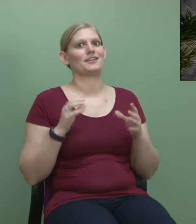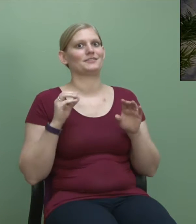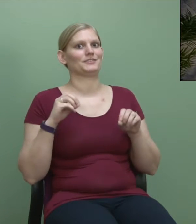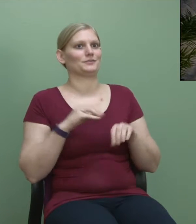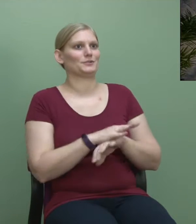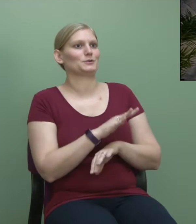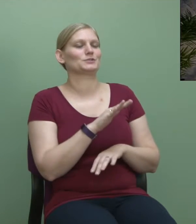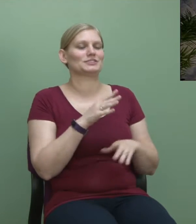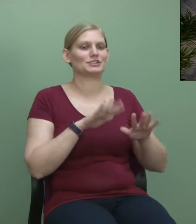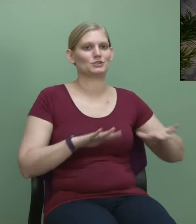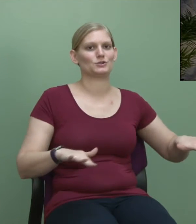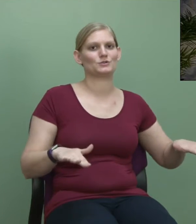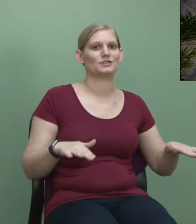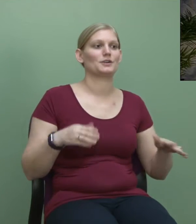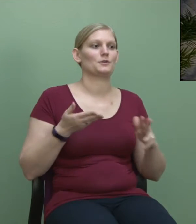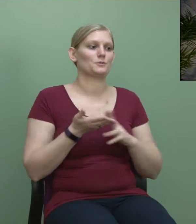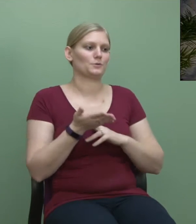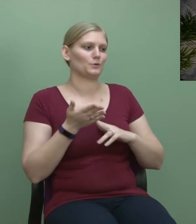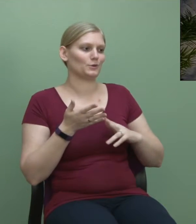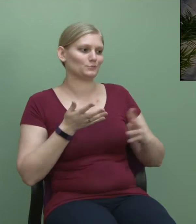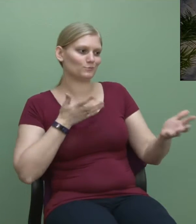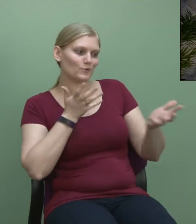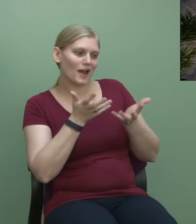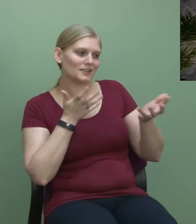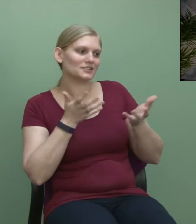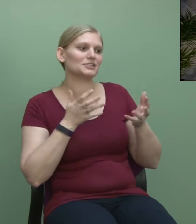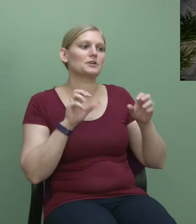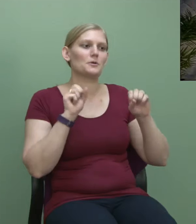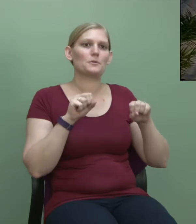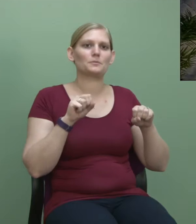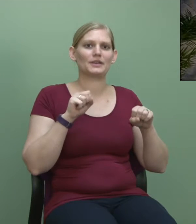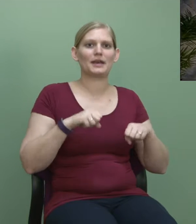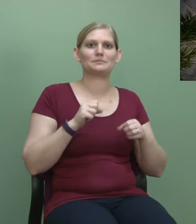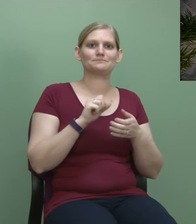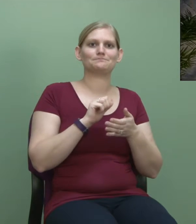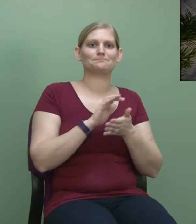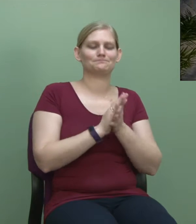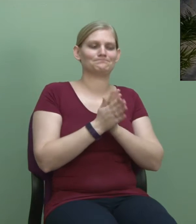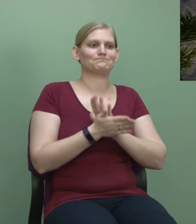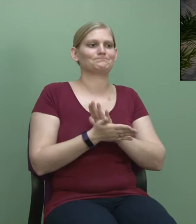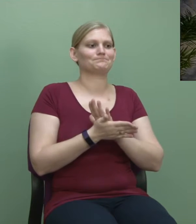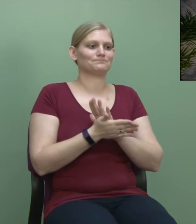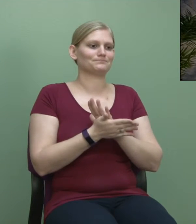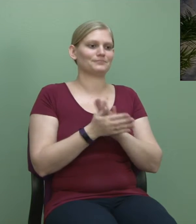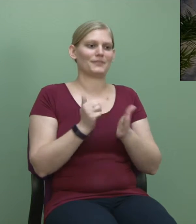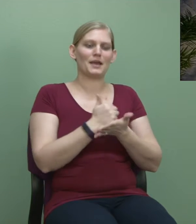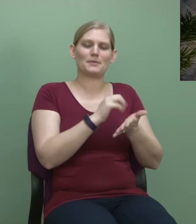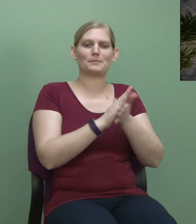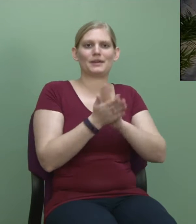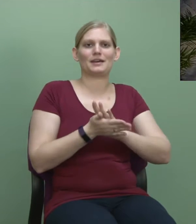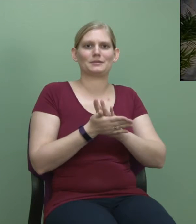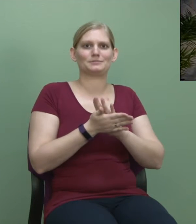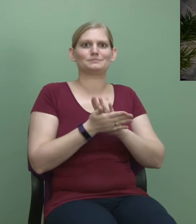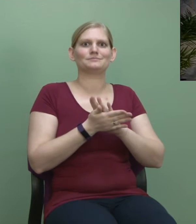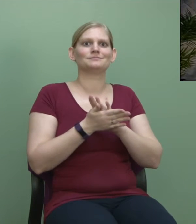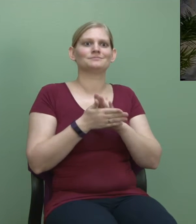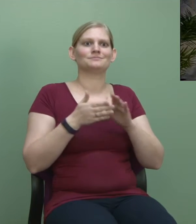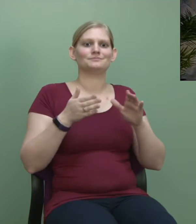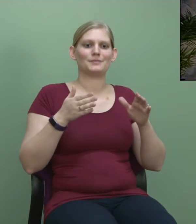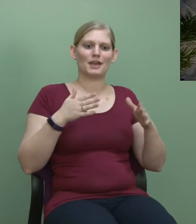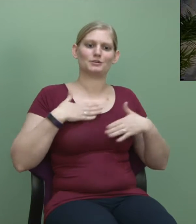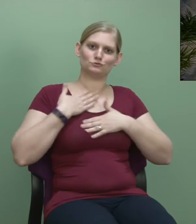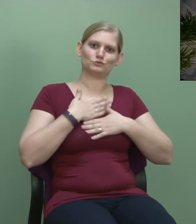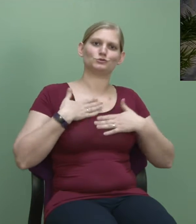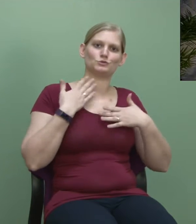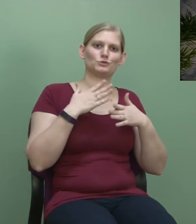our interaction with them and making the time pleasurable together, we can encourage reading. It